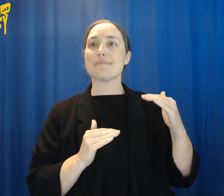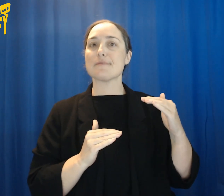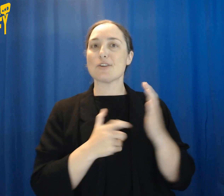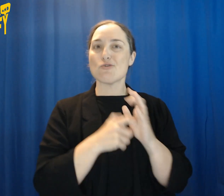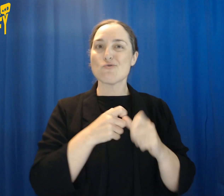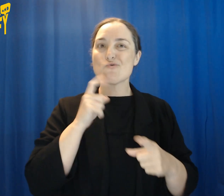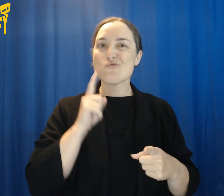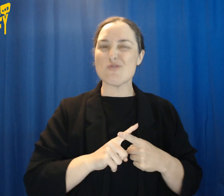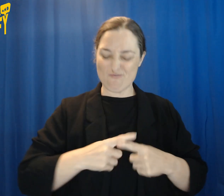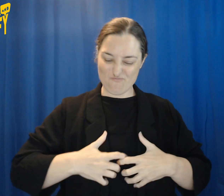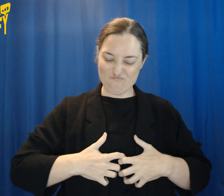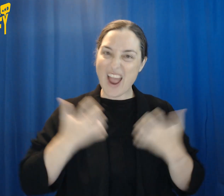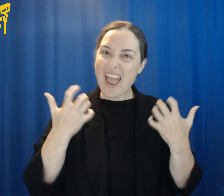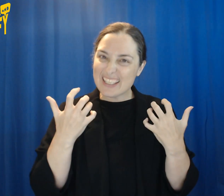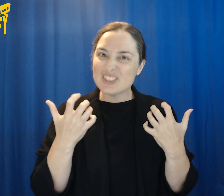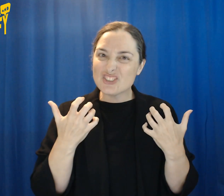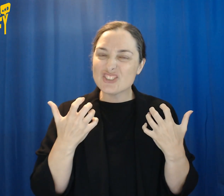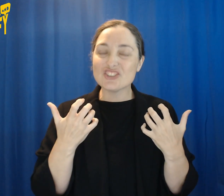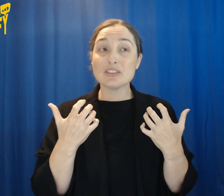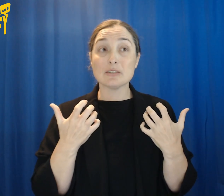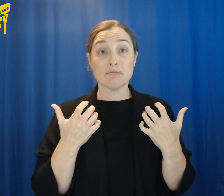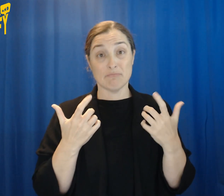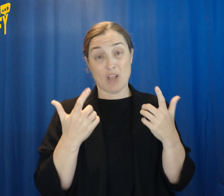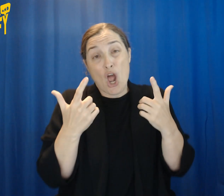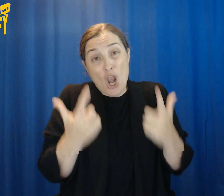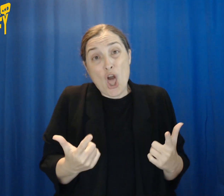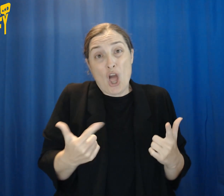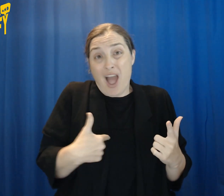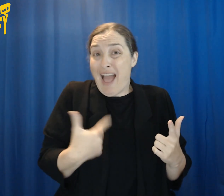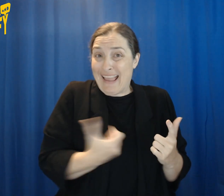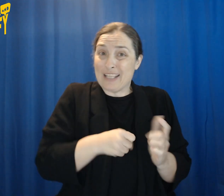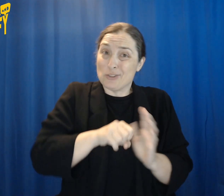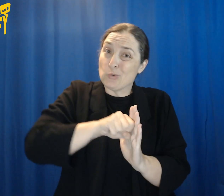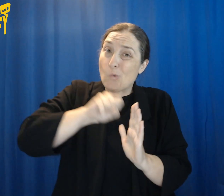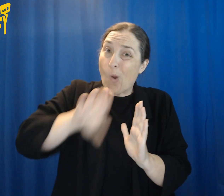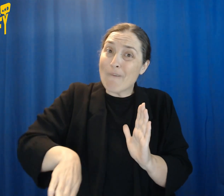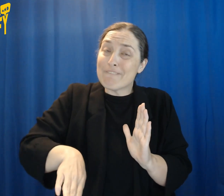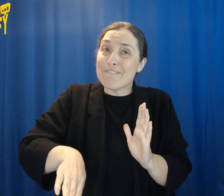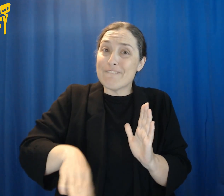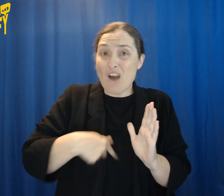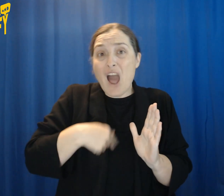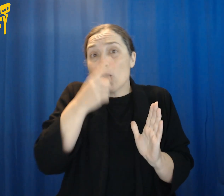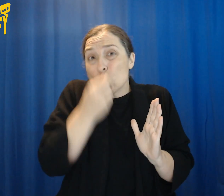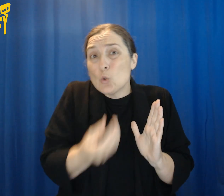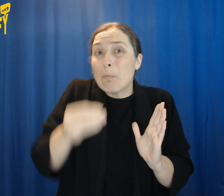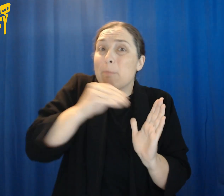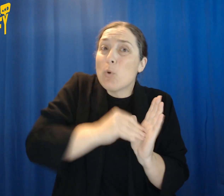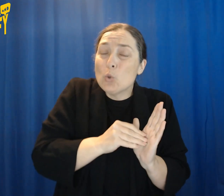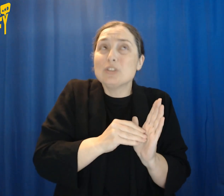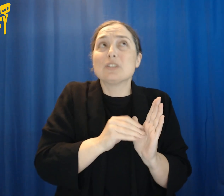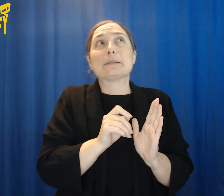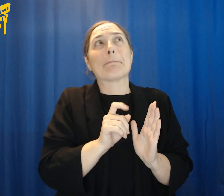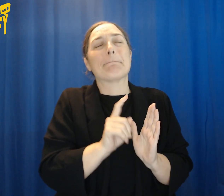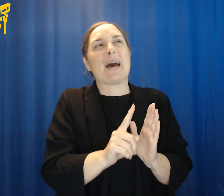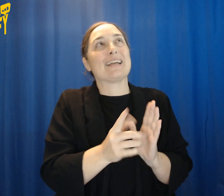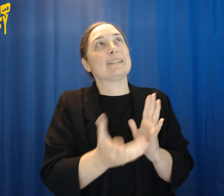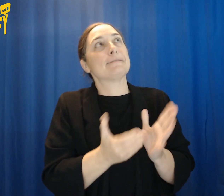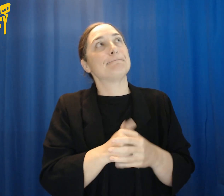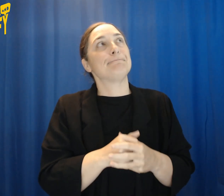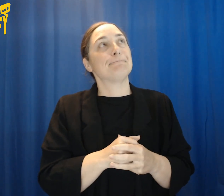of stuff that I didn't put in that I could have. It was actually kind of the opposite. Like when I first did it,